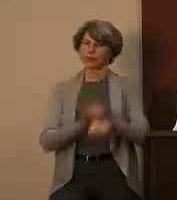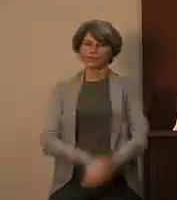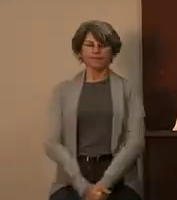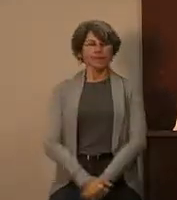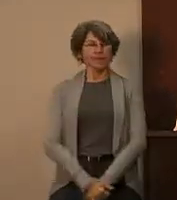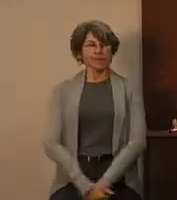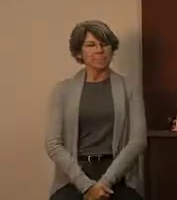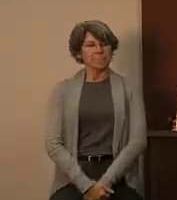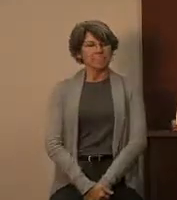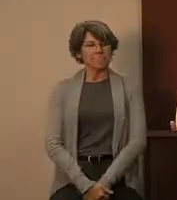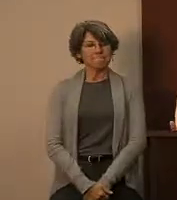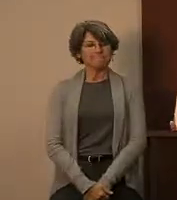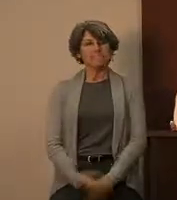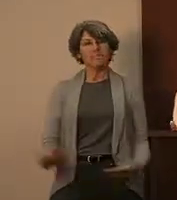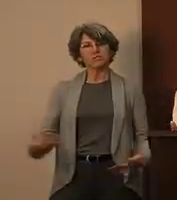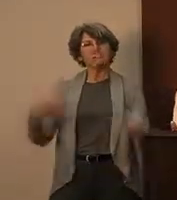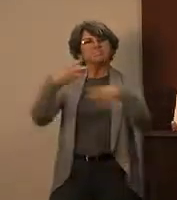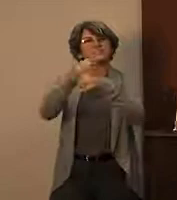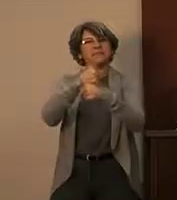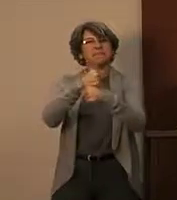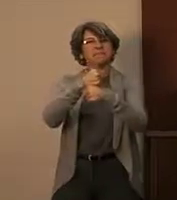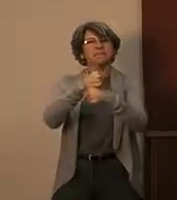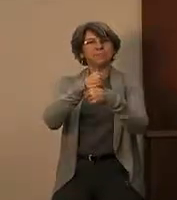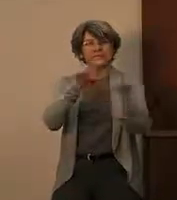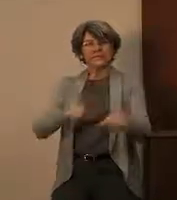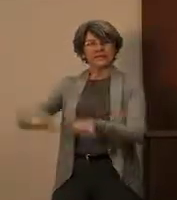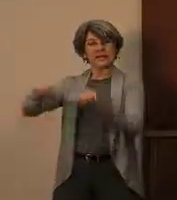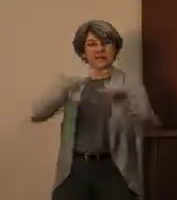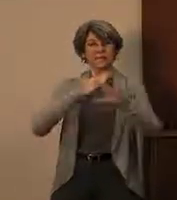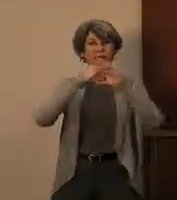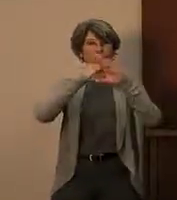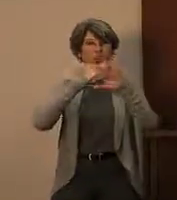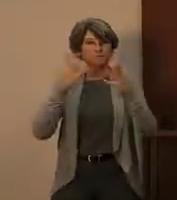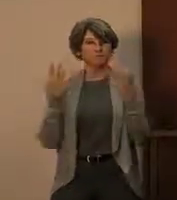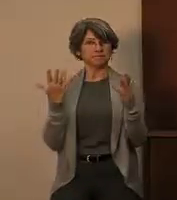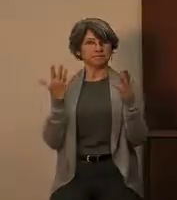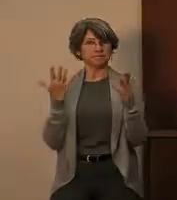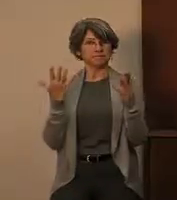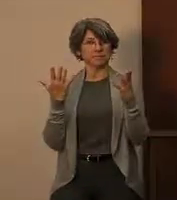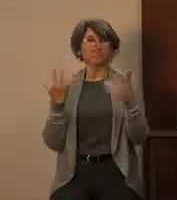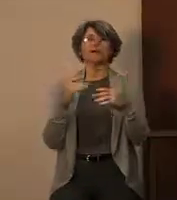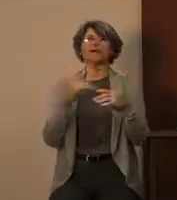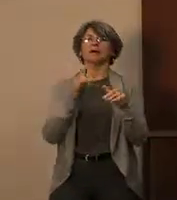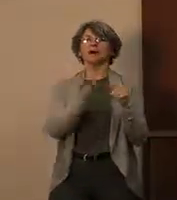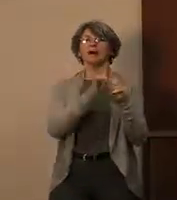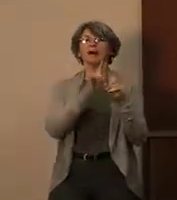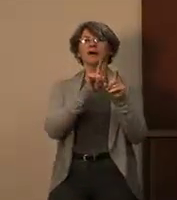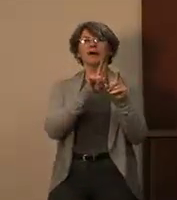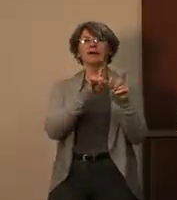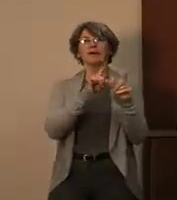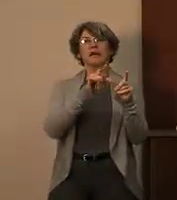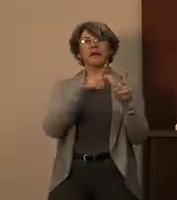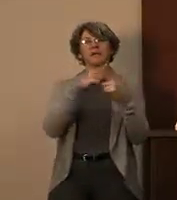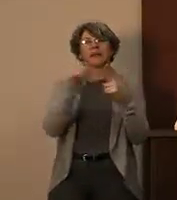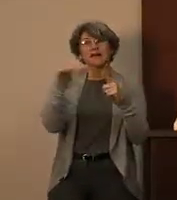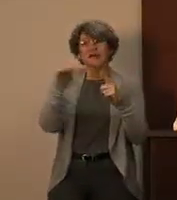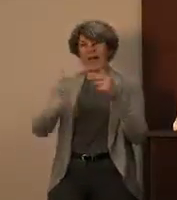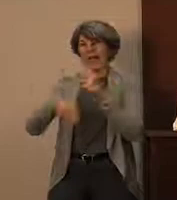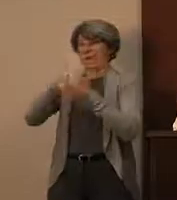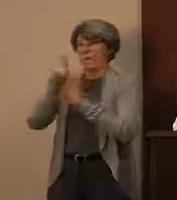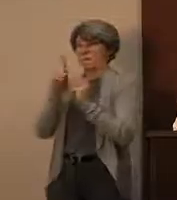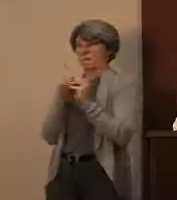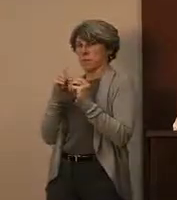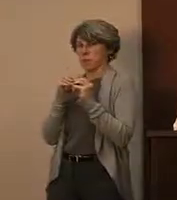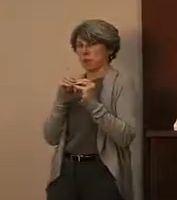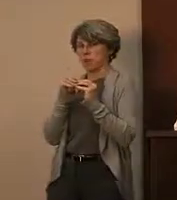So let's sum up again standard precautions, and let's go into another area that has not been mentioned,